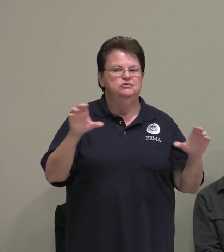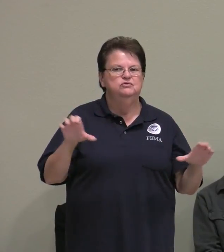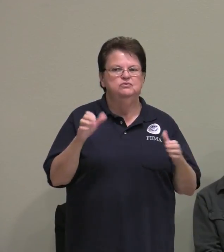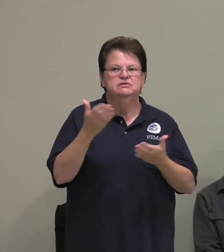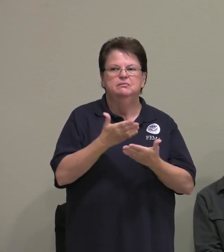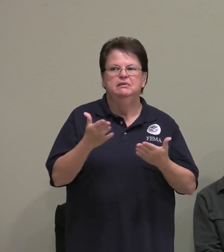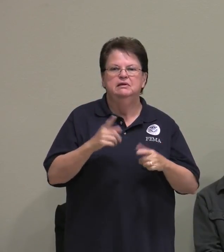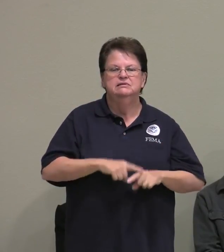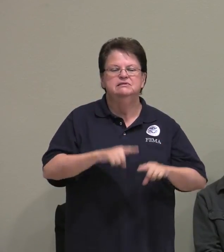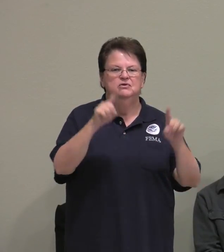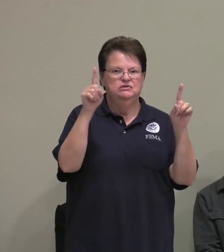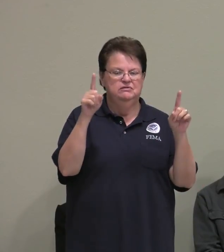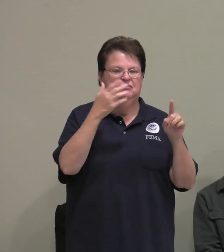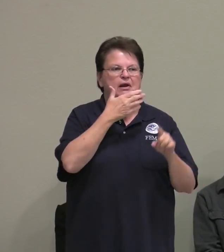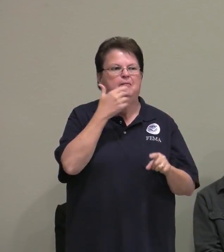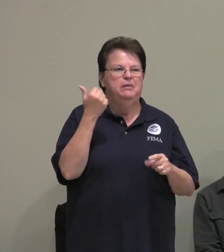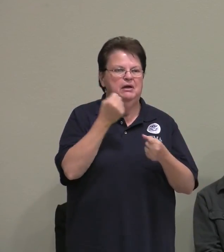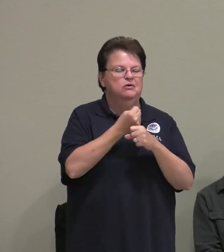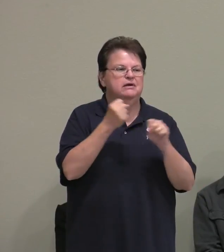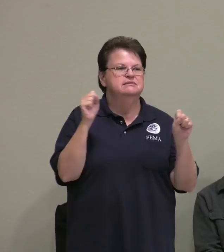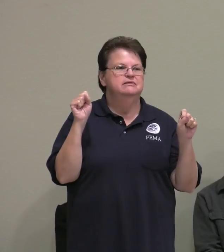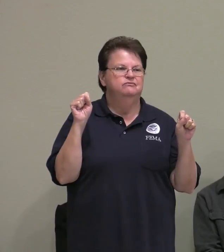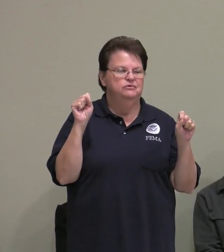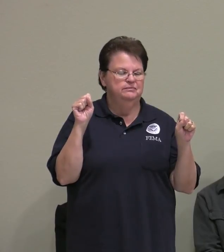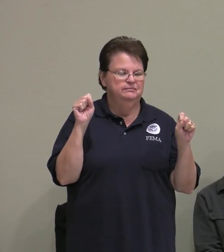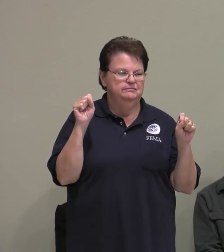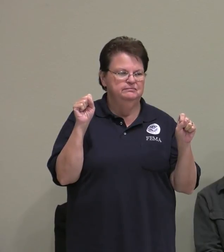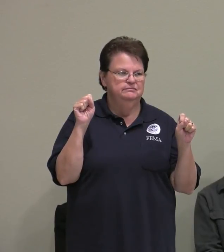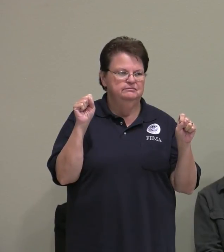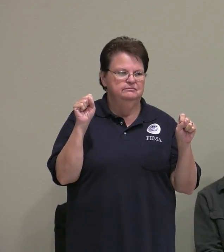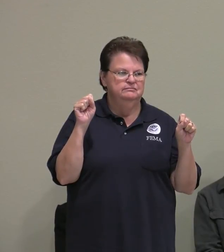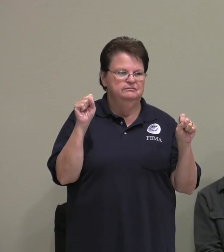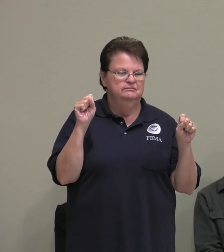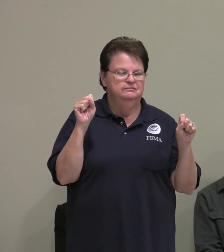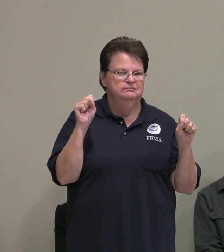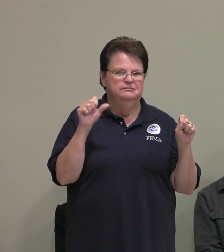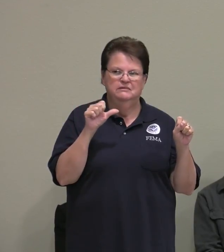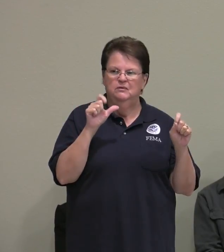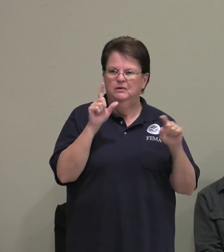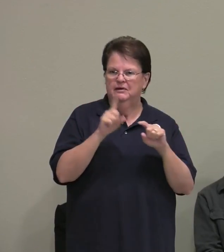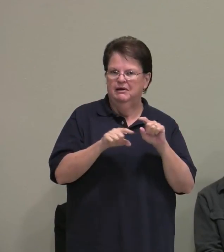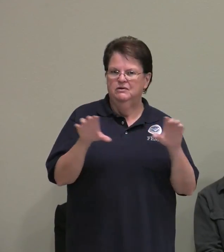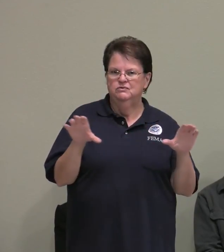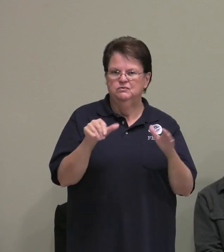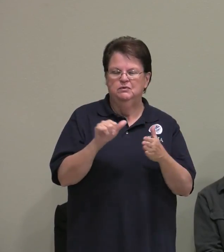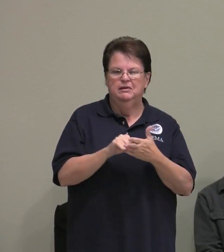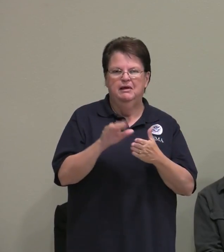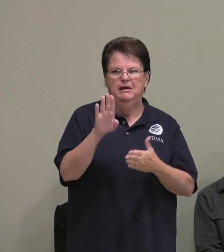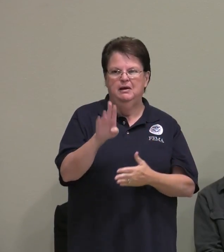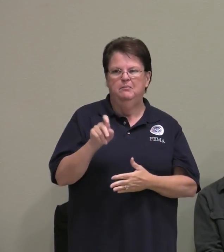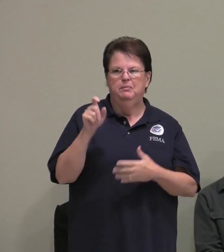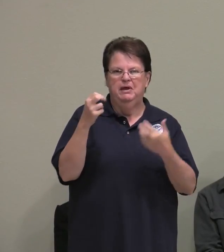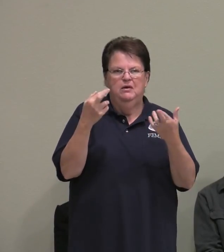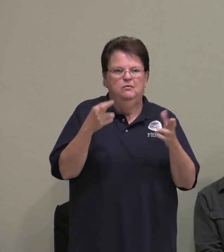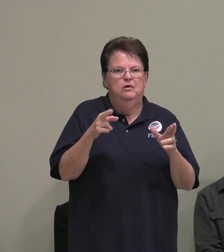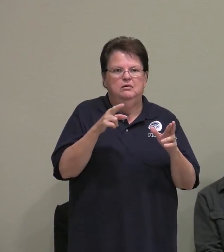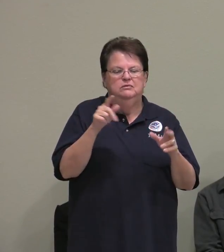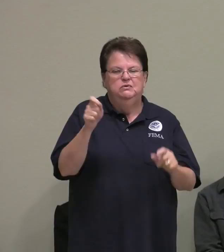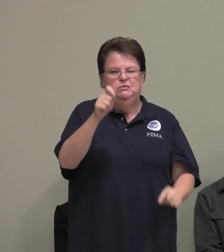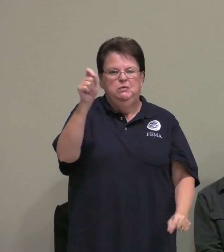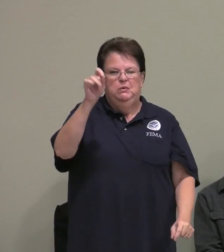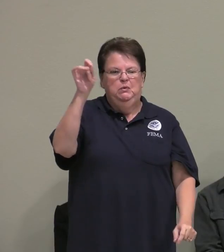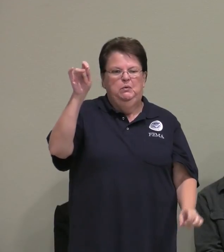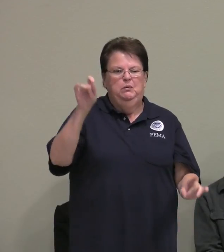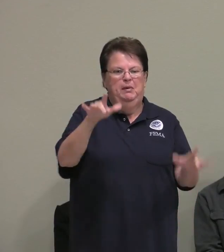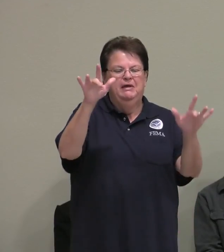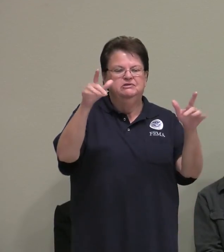things that are different and better and safer. But we're not going to do that in a back room. There is no Wizard of Oz